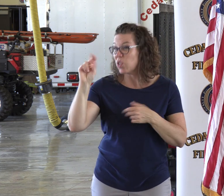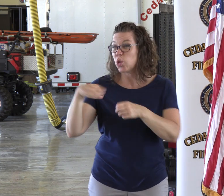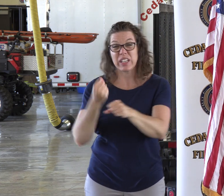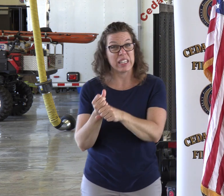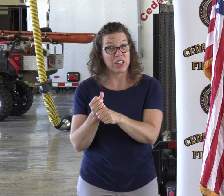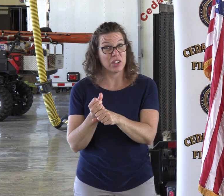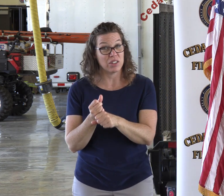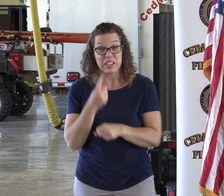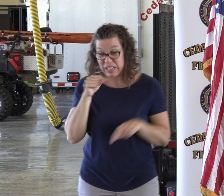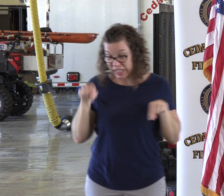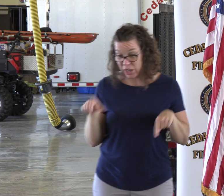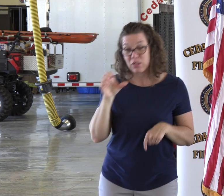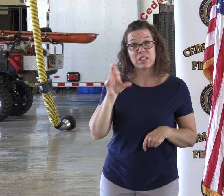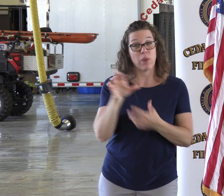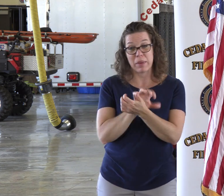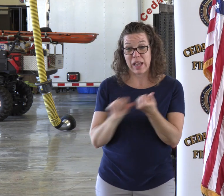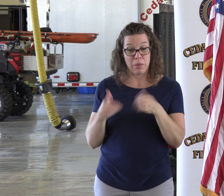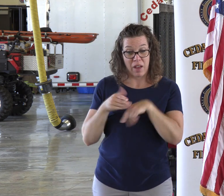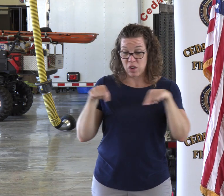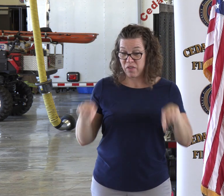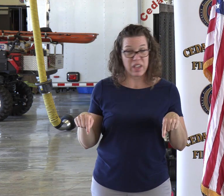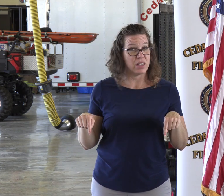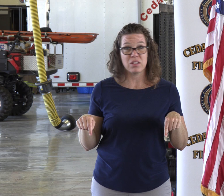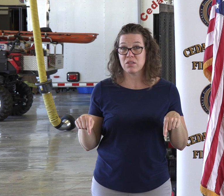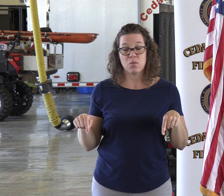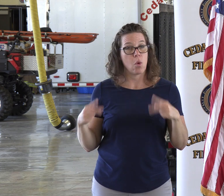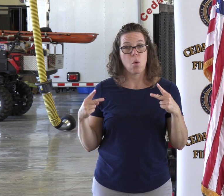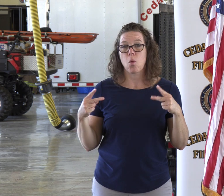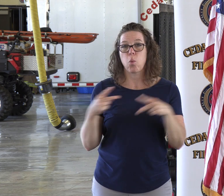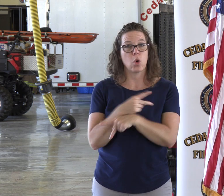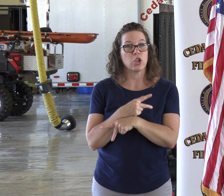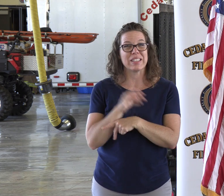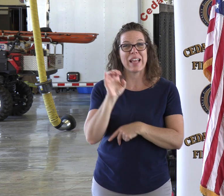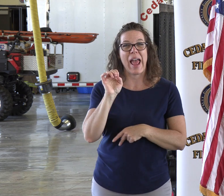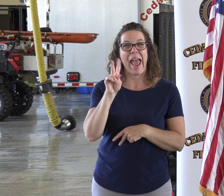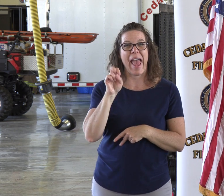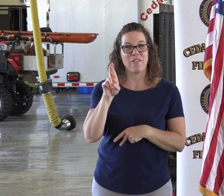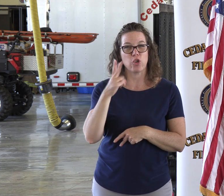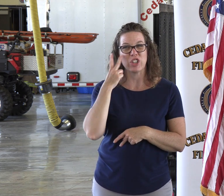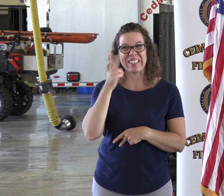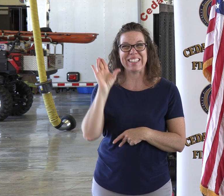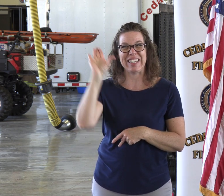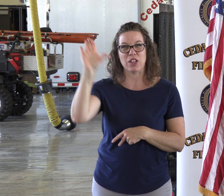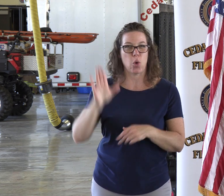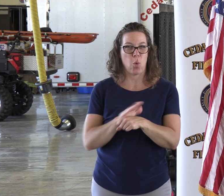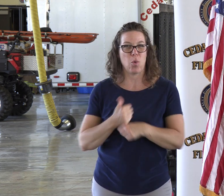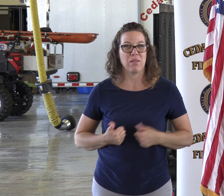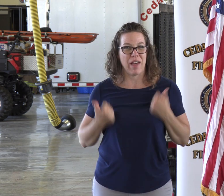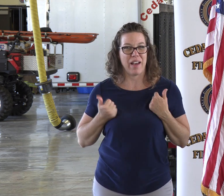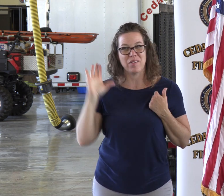and they have said the damage here in Cedar Rapids after this storm is the worst many of them have ever seen in their illustrious